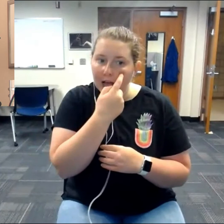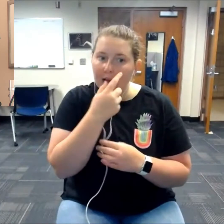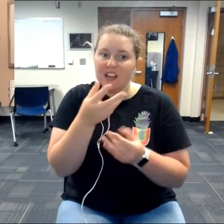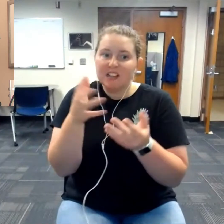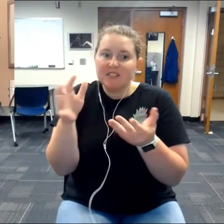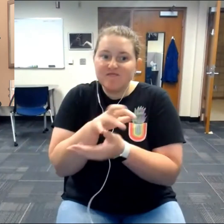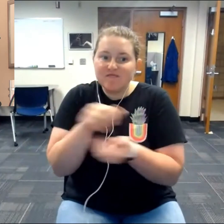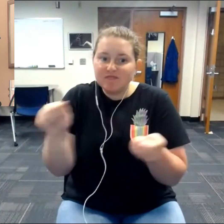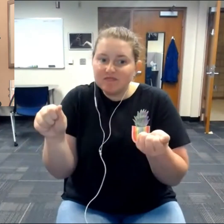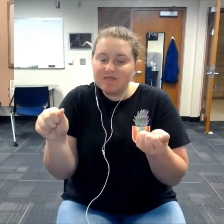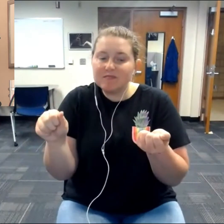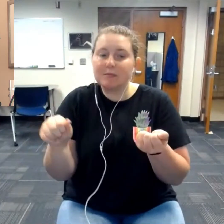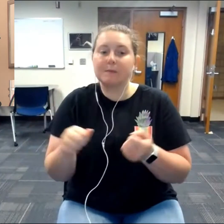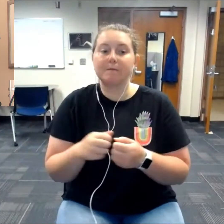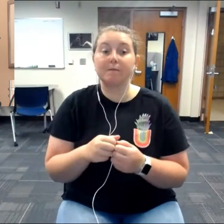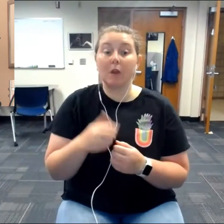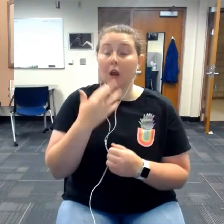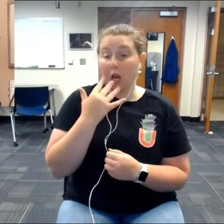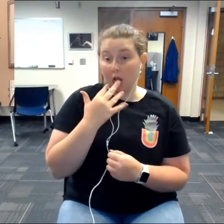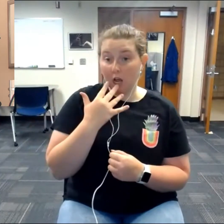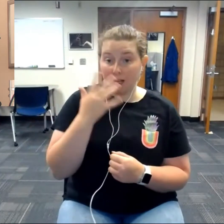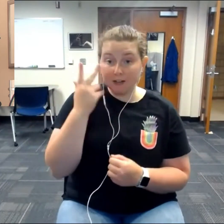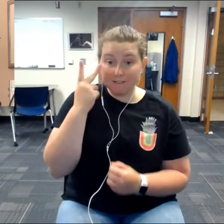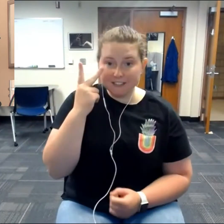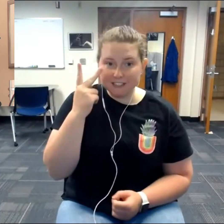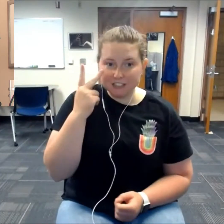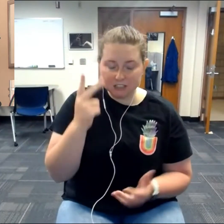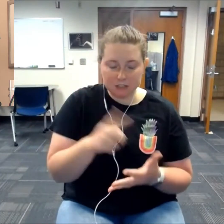color vision will affect